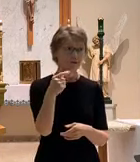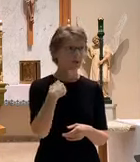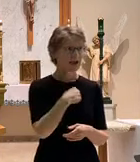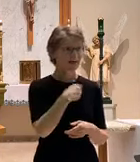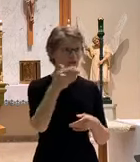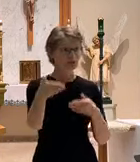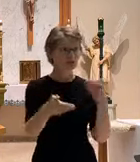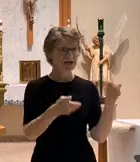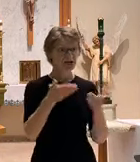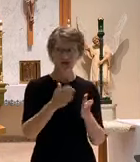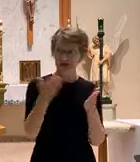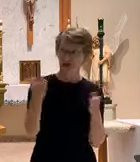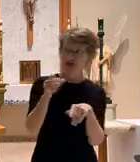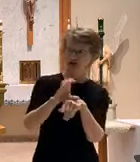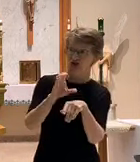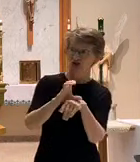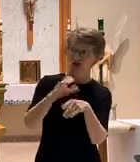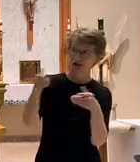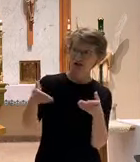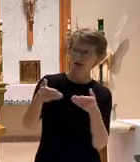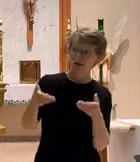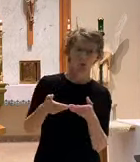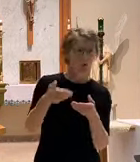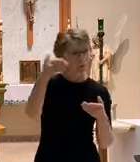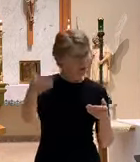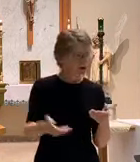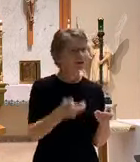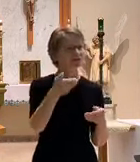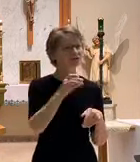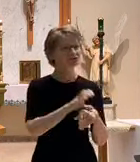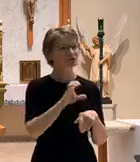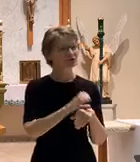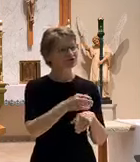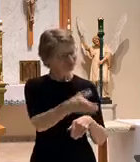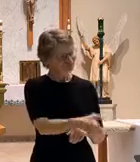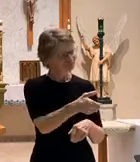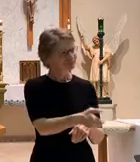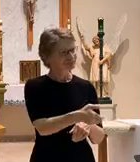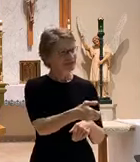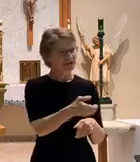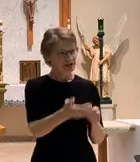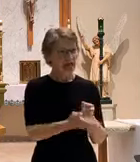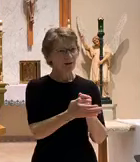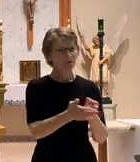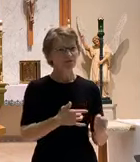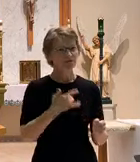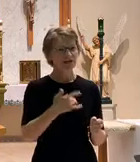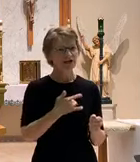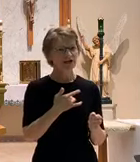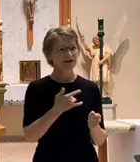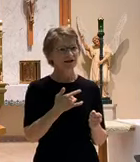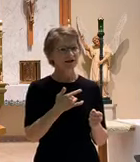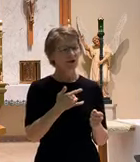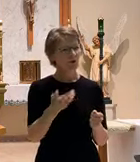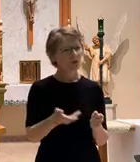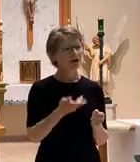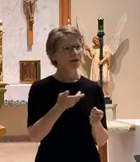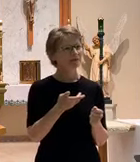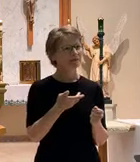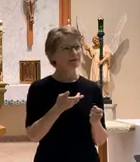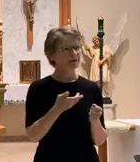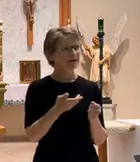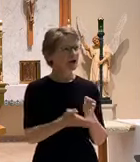greeters, people that help and assist us at Mass to help us find a place here to sit.